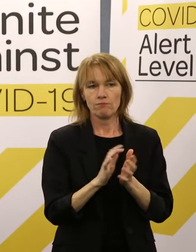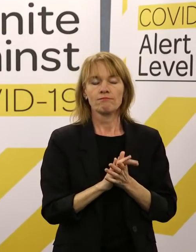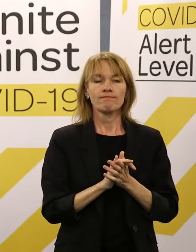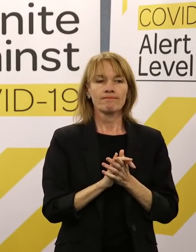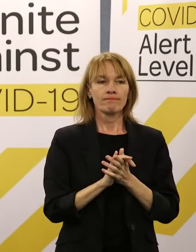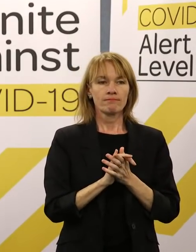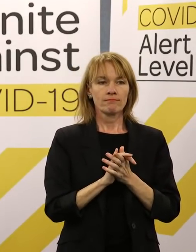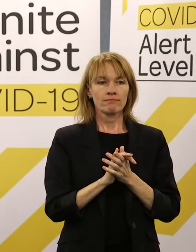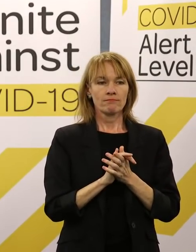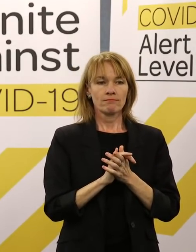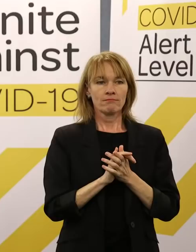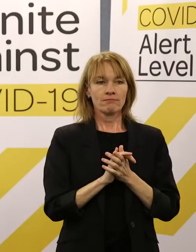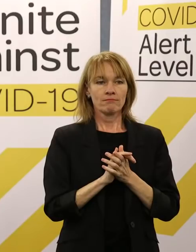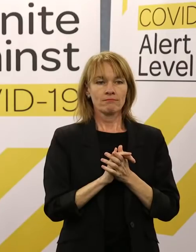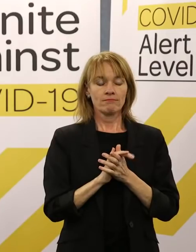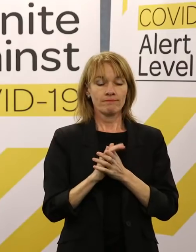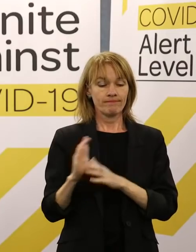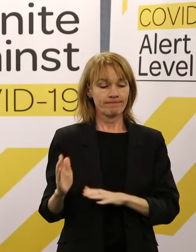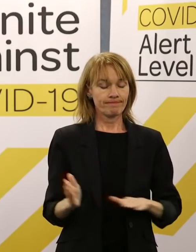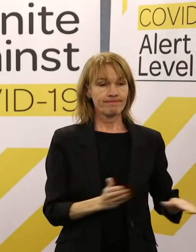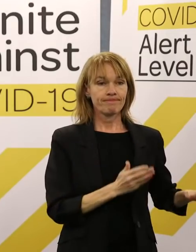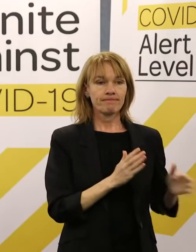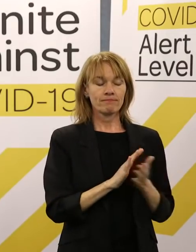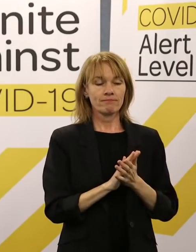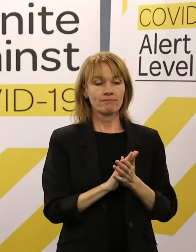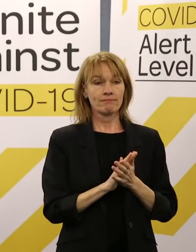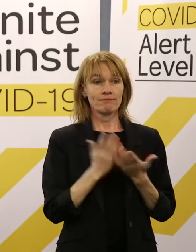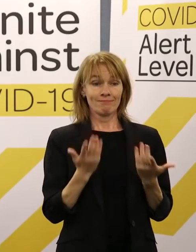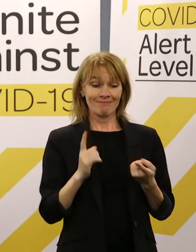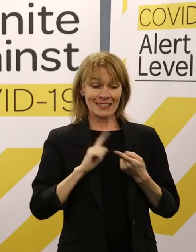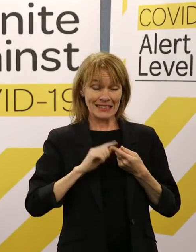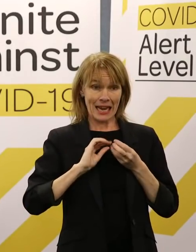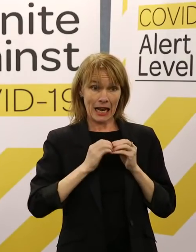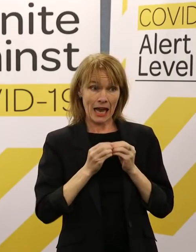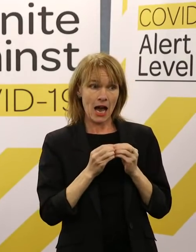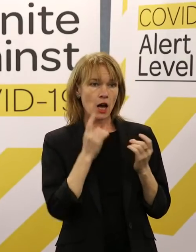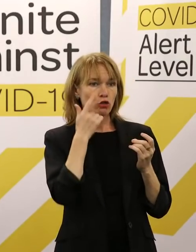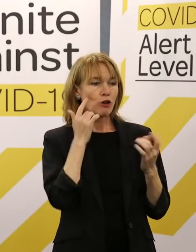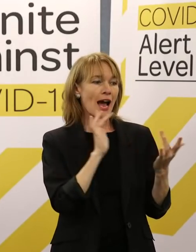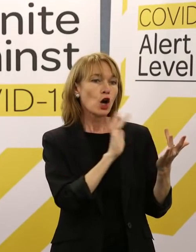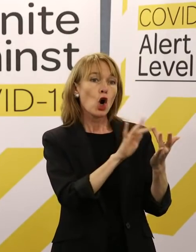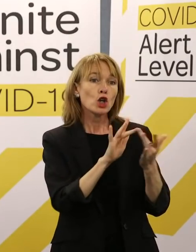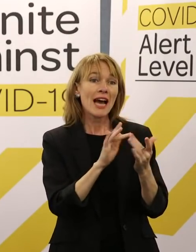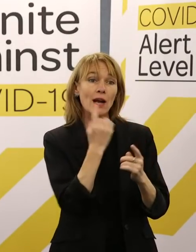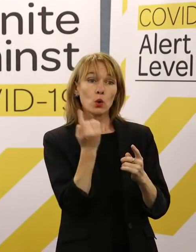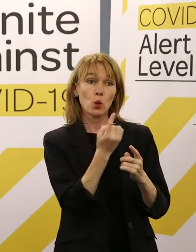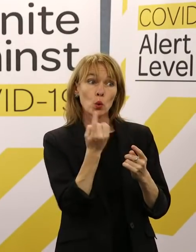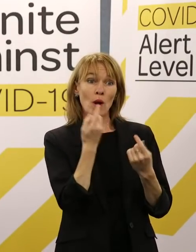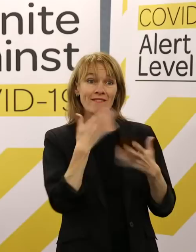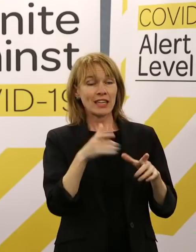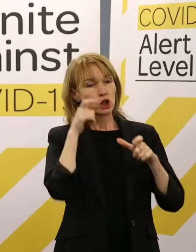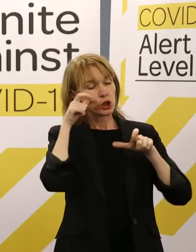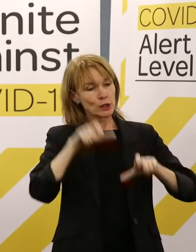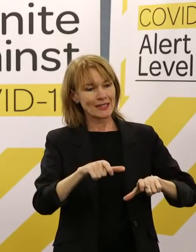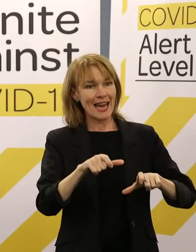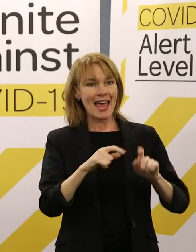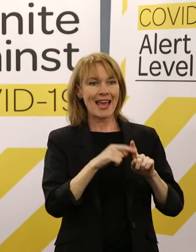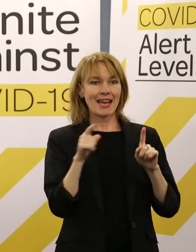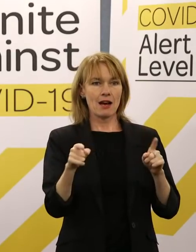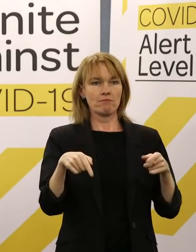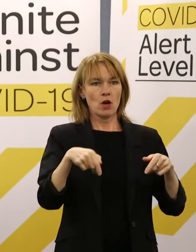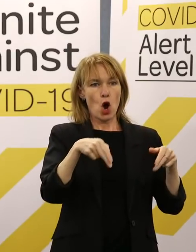We're continuing our progress with contacting people who have left managed isolation facilities between the 9th and the 16th of